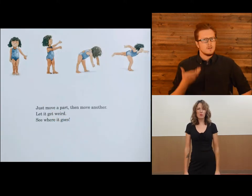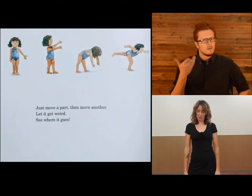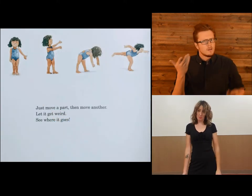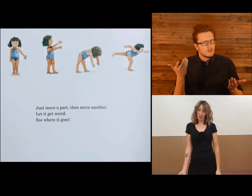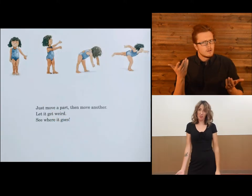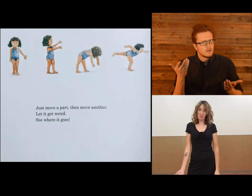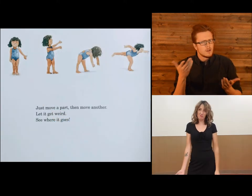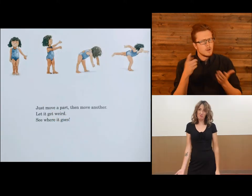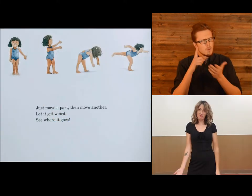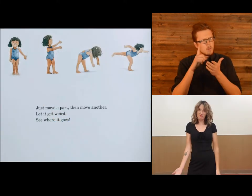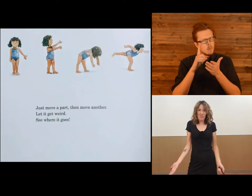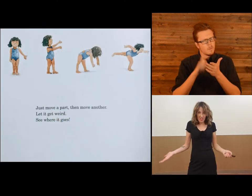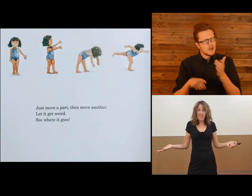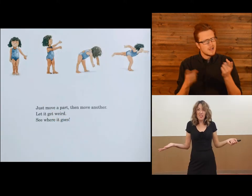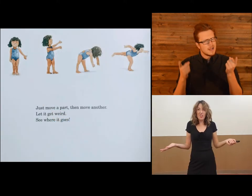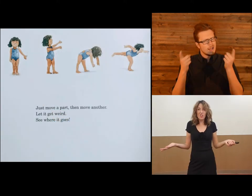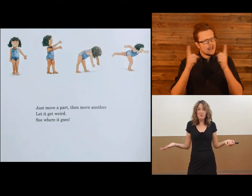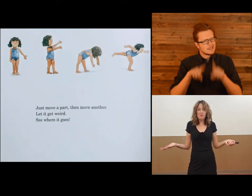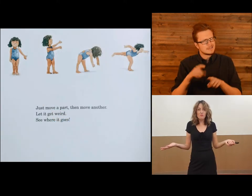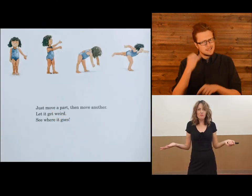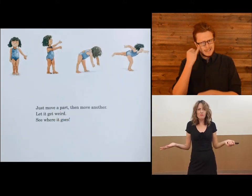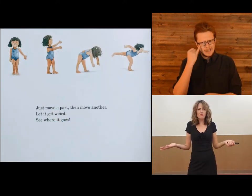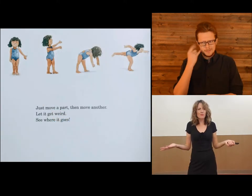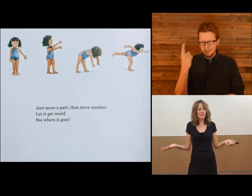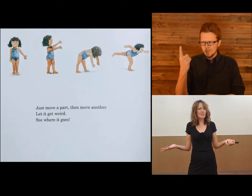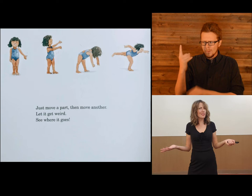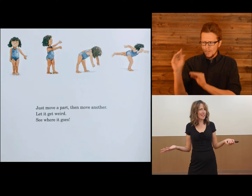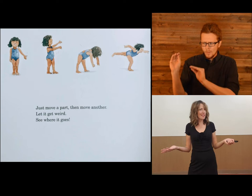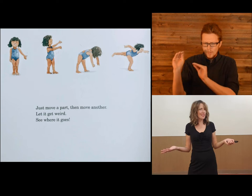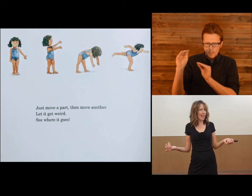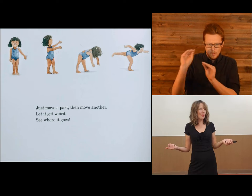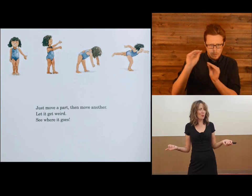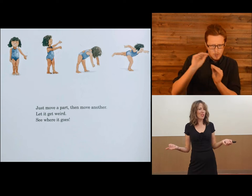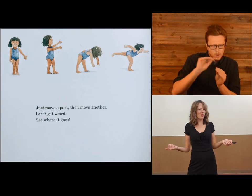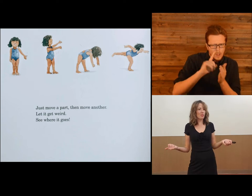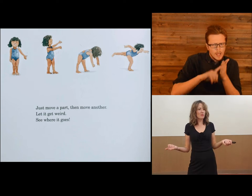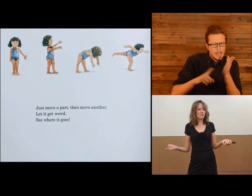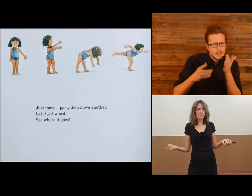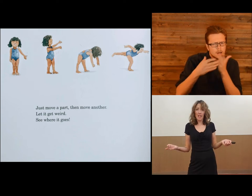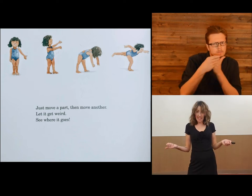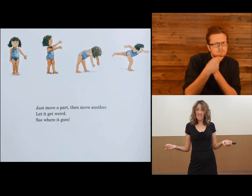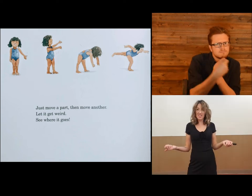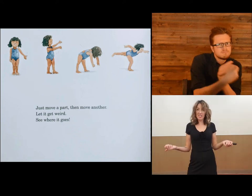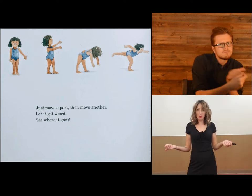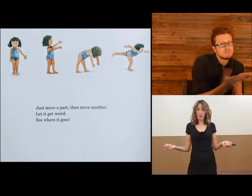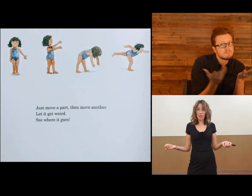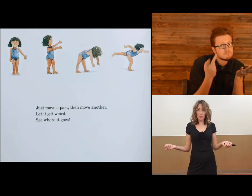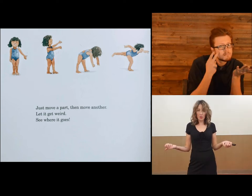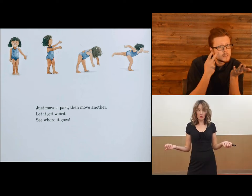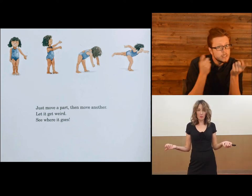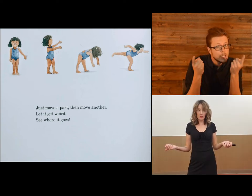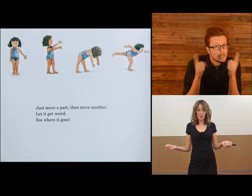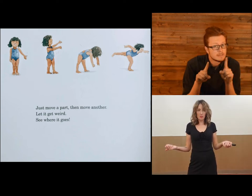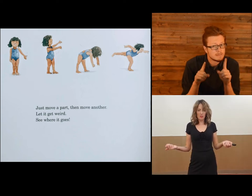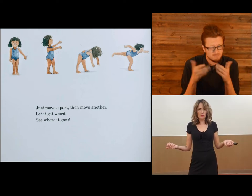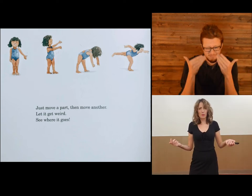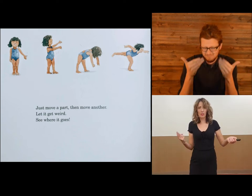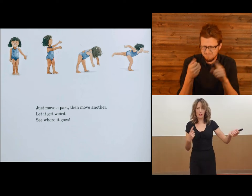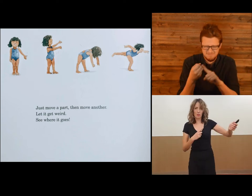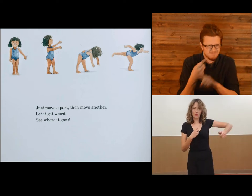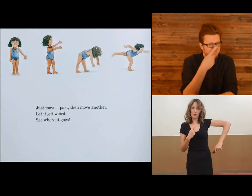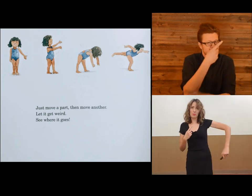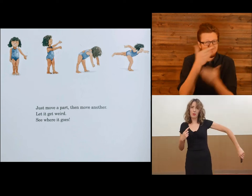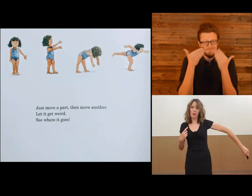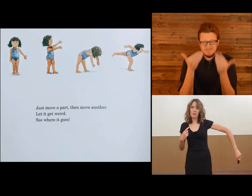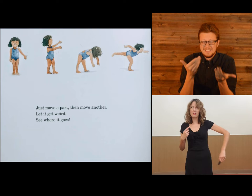Just move one part, then another. Let it get weird and see where it goes.